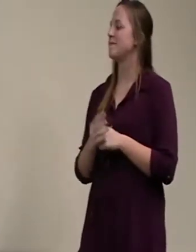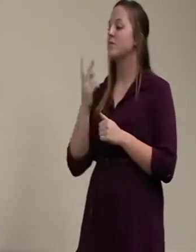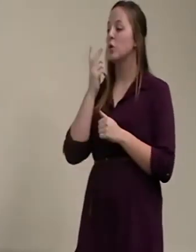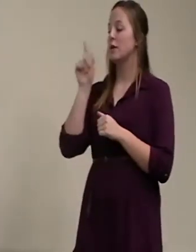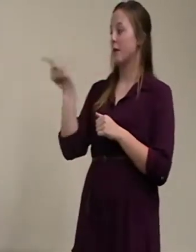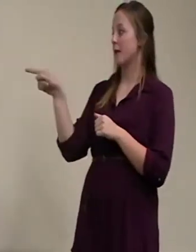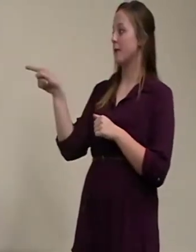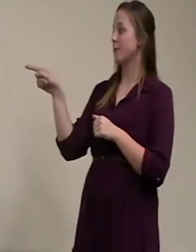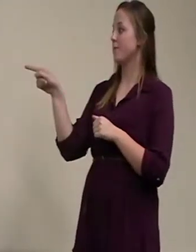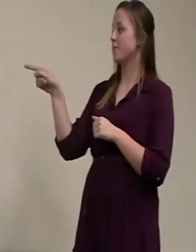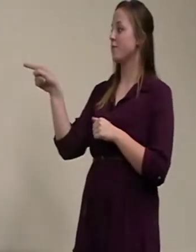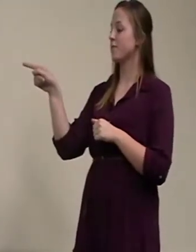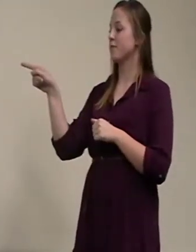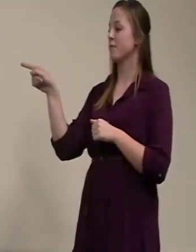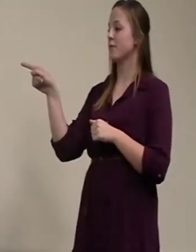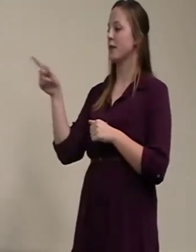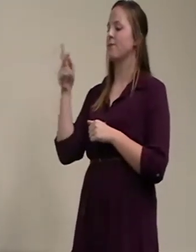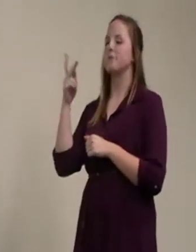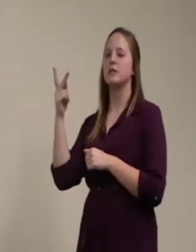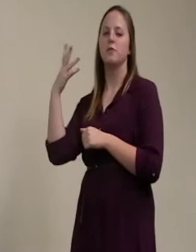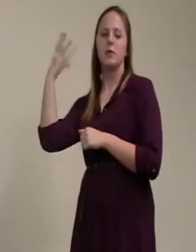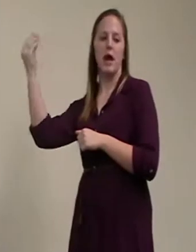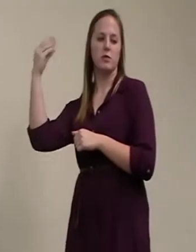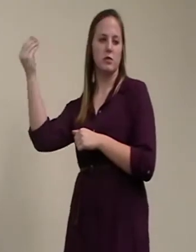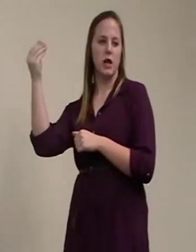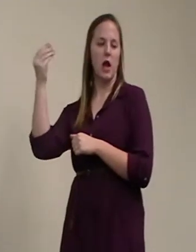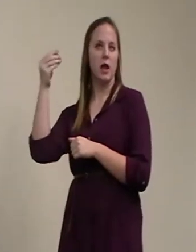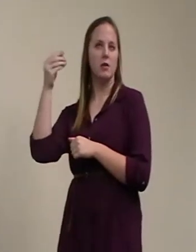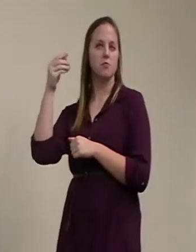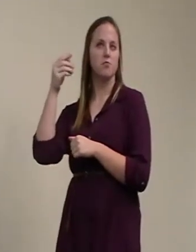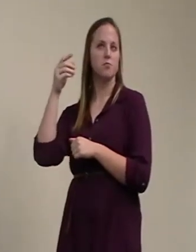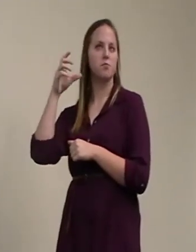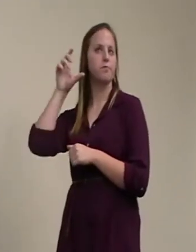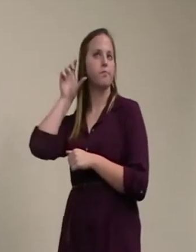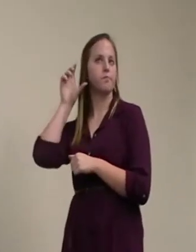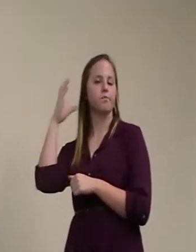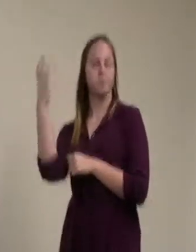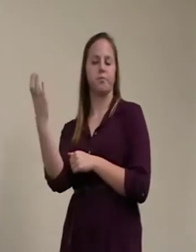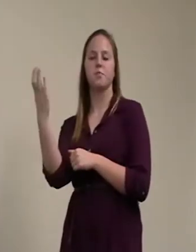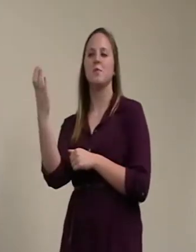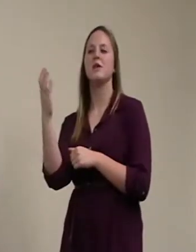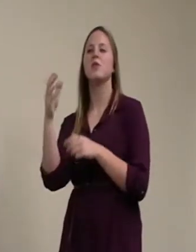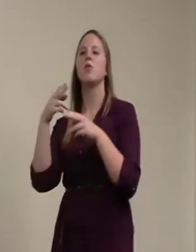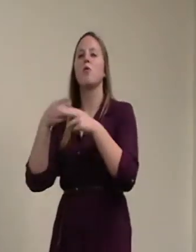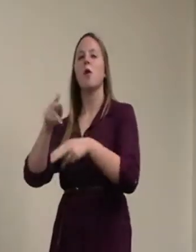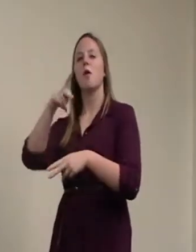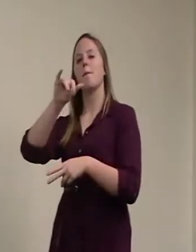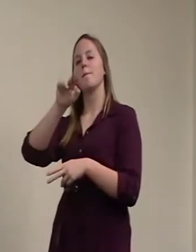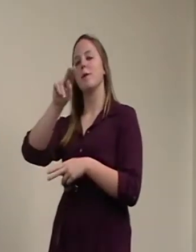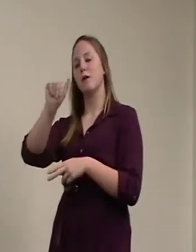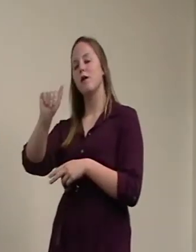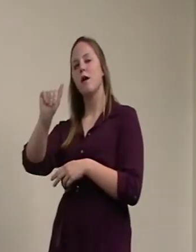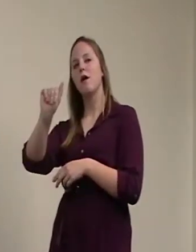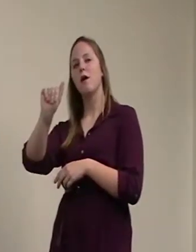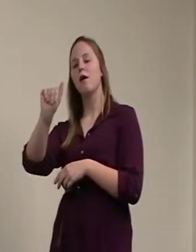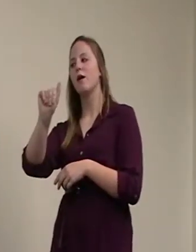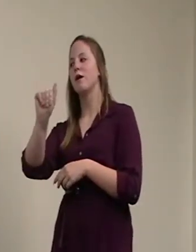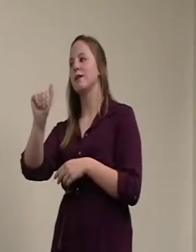part that you see on the outside of your head. It's called the pinna. And I don't always use the technical terms,